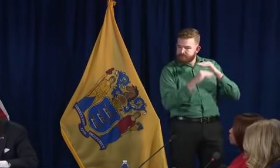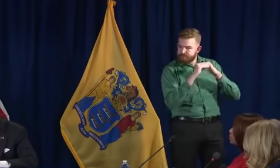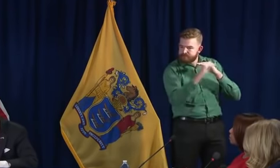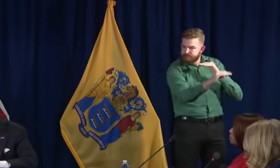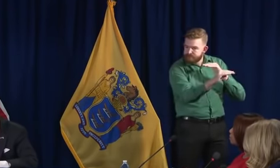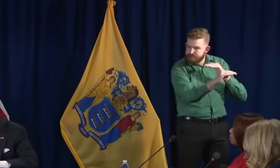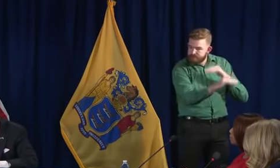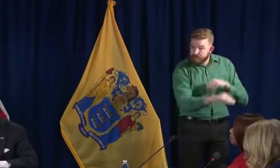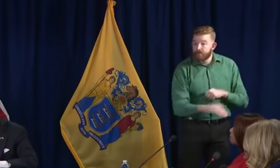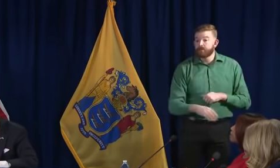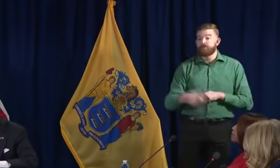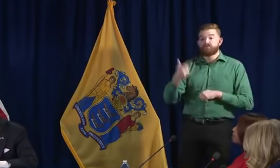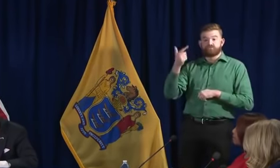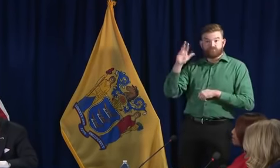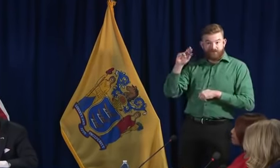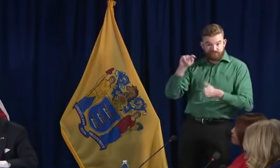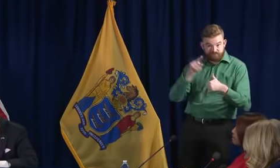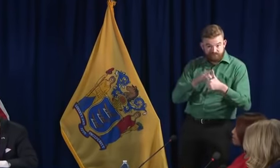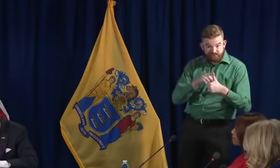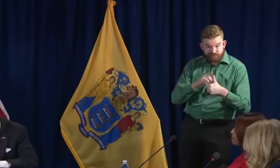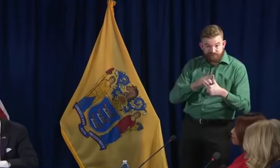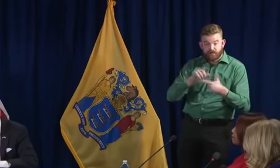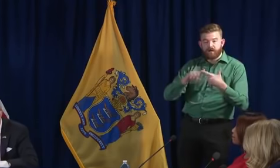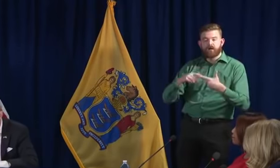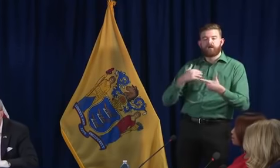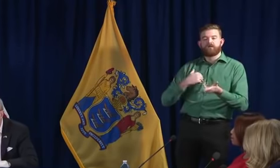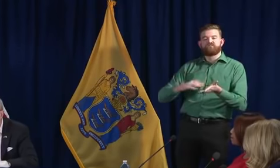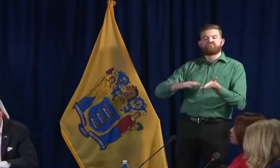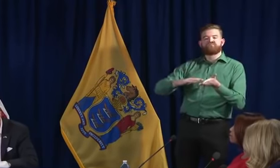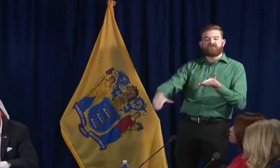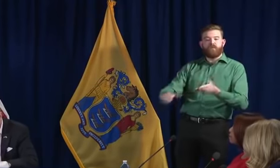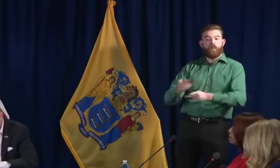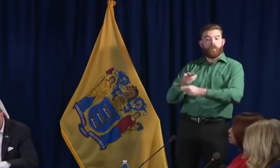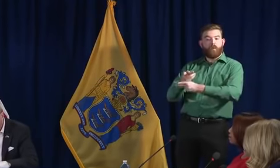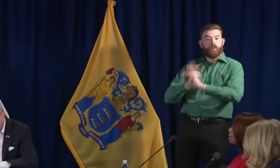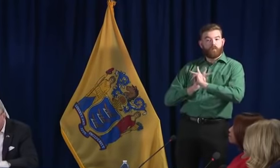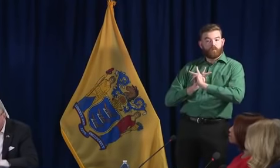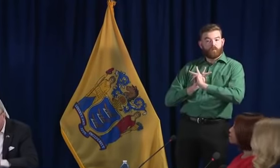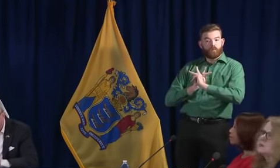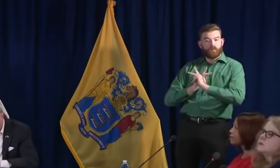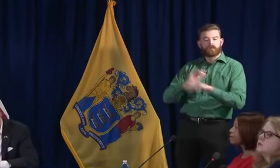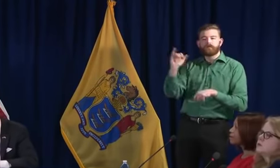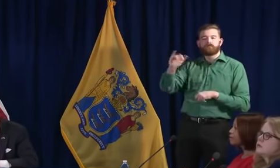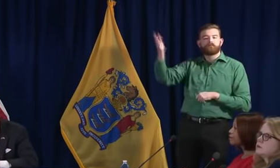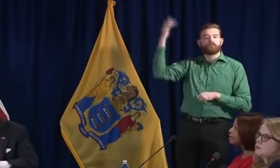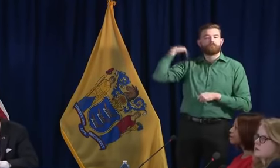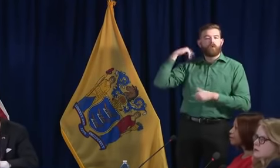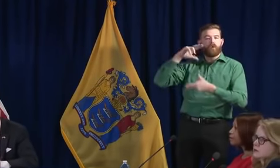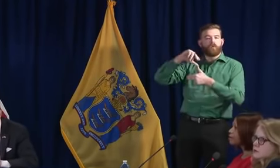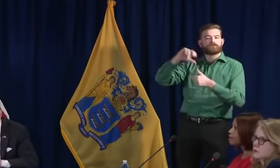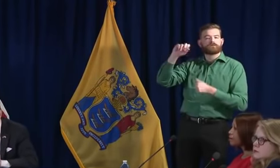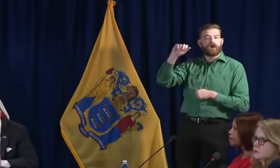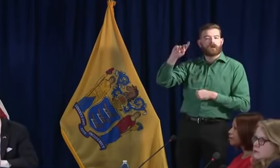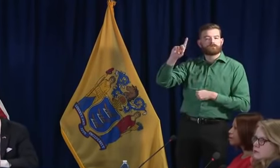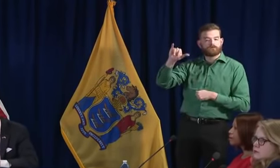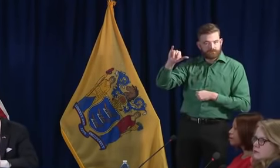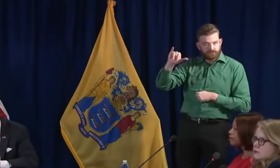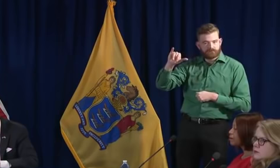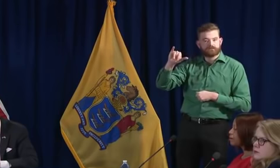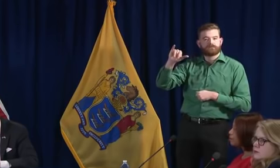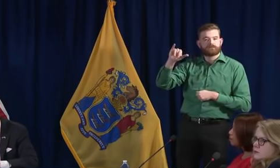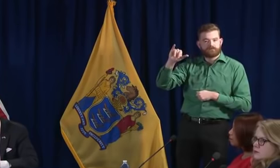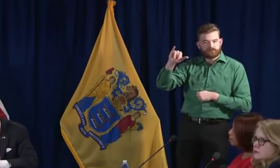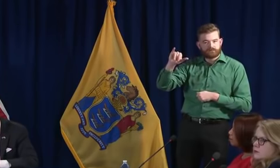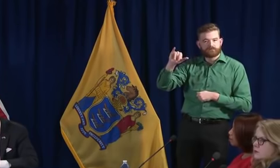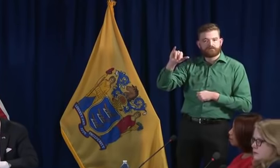the Sandy Essential Services grants and or community disaster loans, again, which Dan Kelly ran.